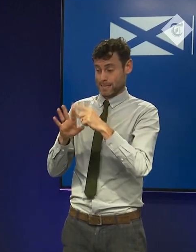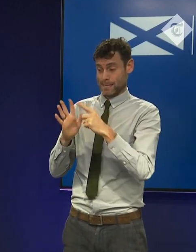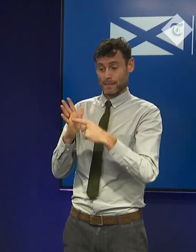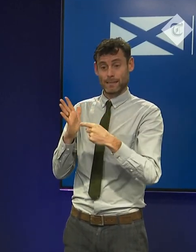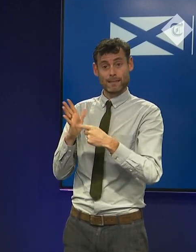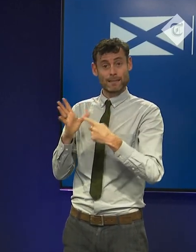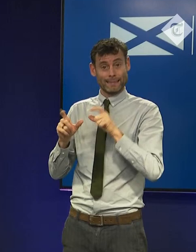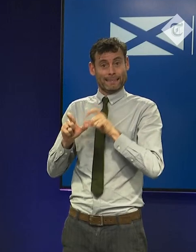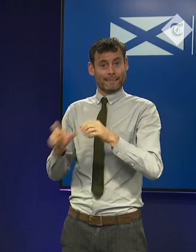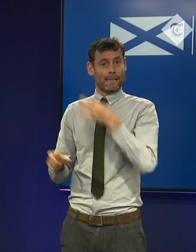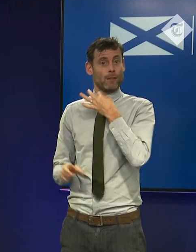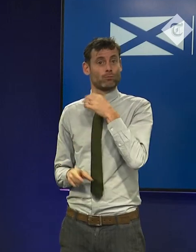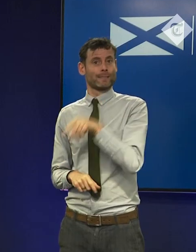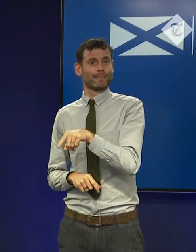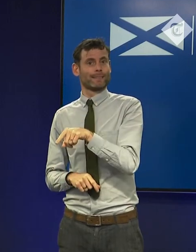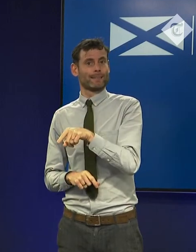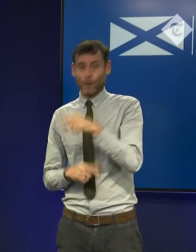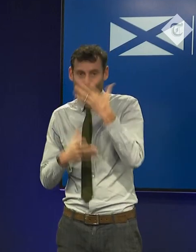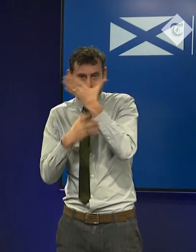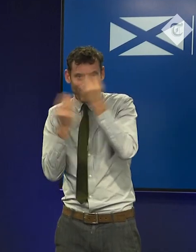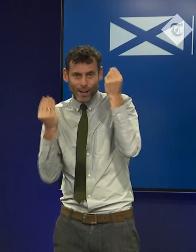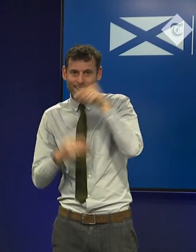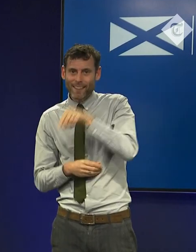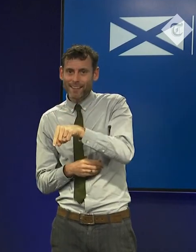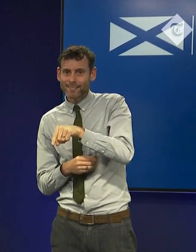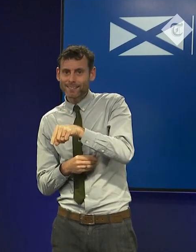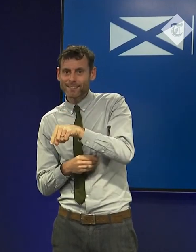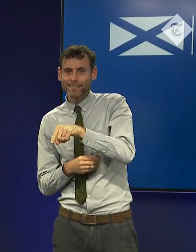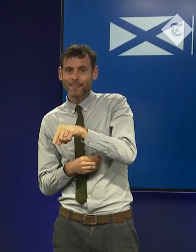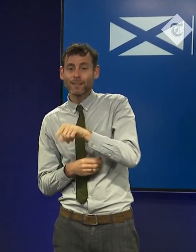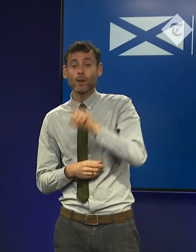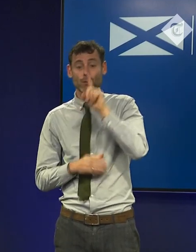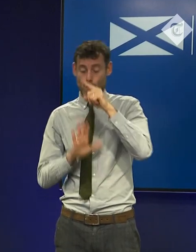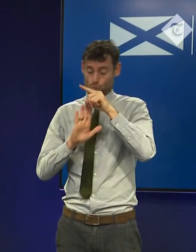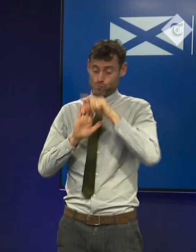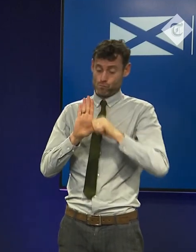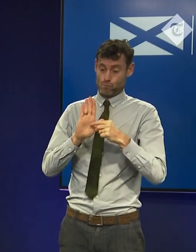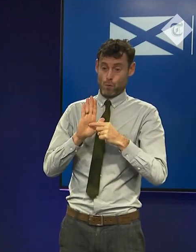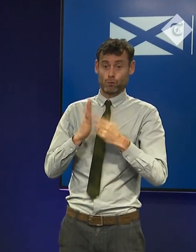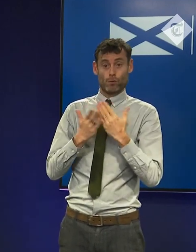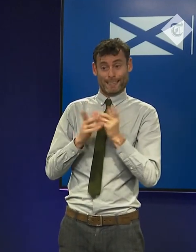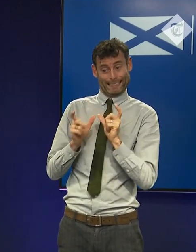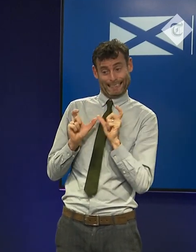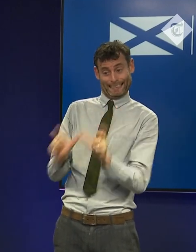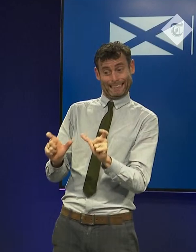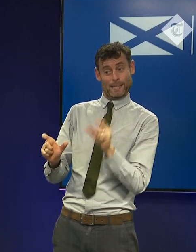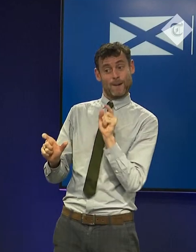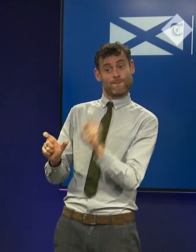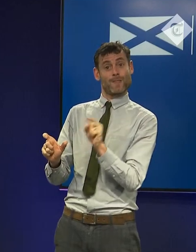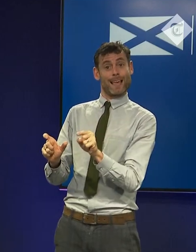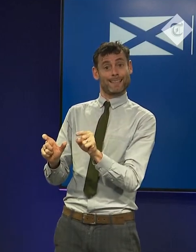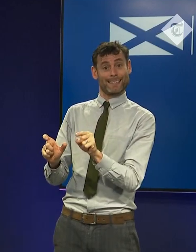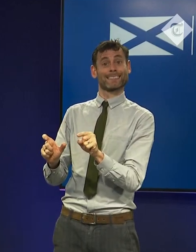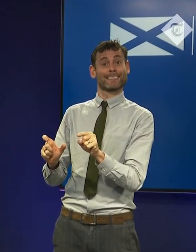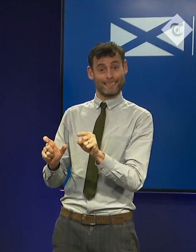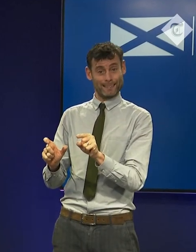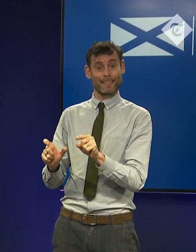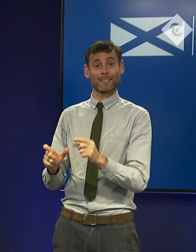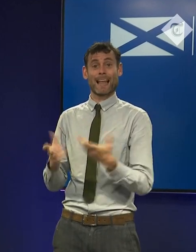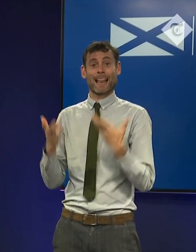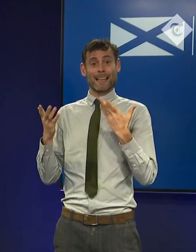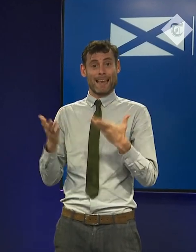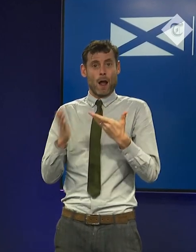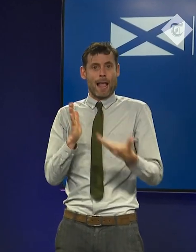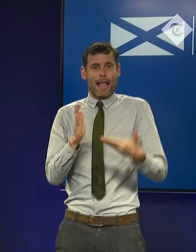why I'm saying to you just now that actually all these protections are just as important, and in fact enhancing our approach to them